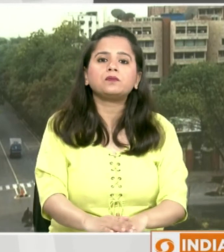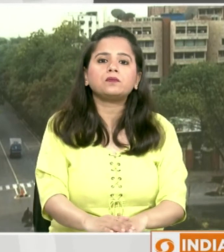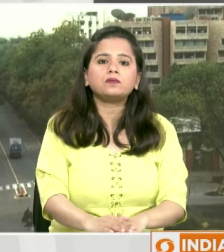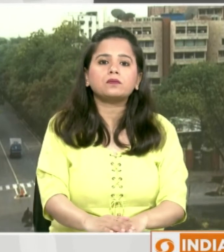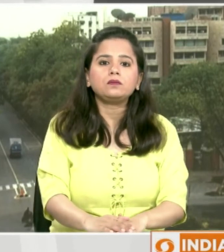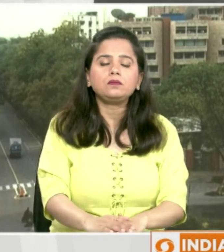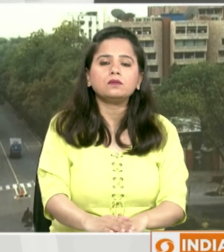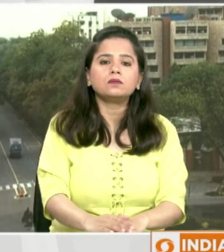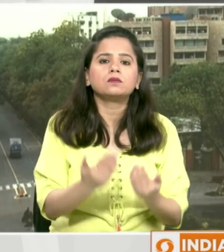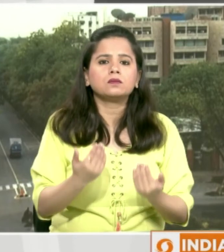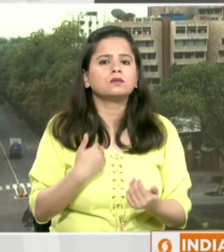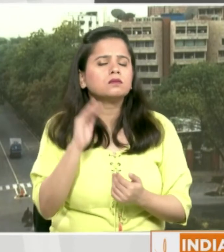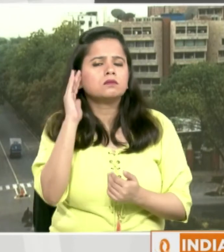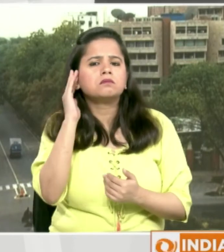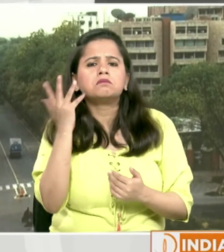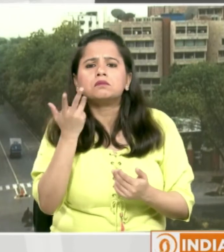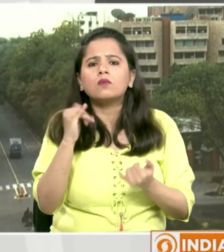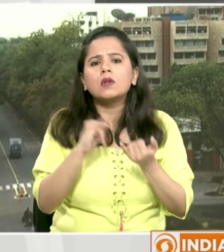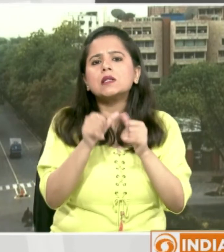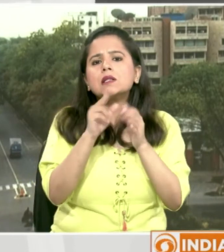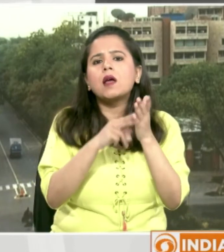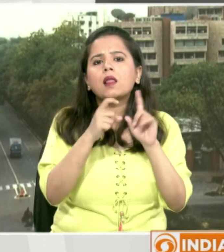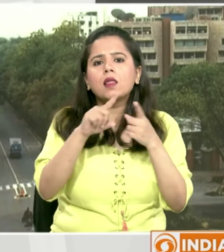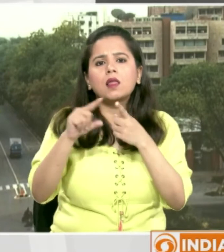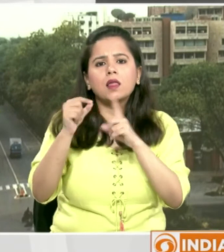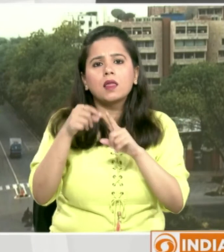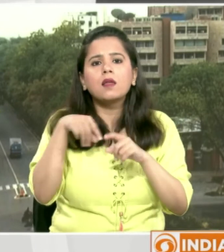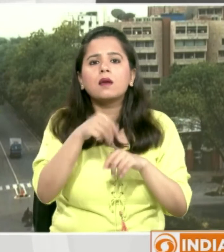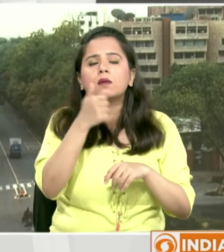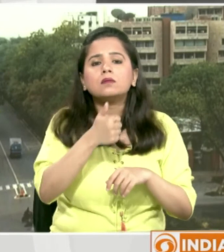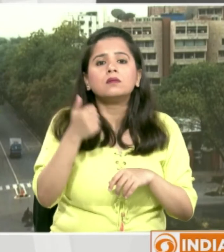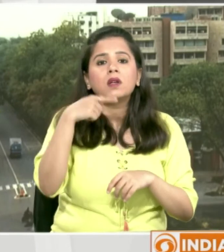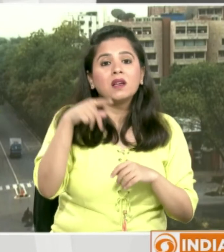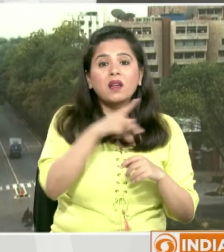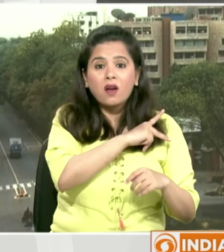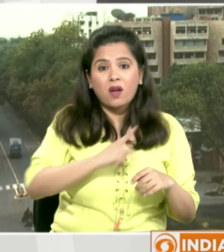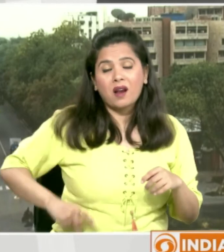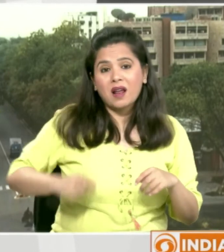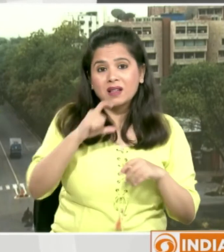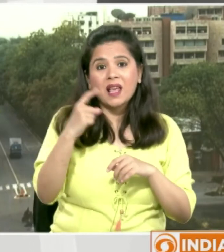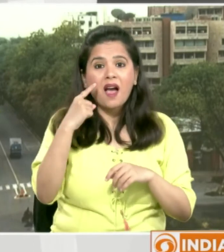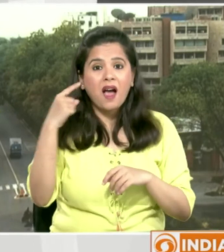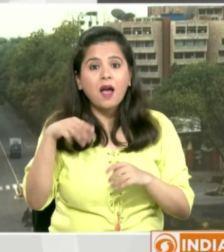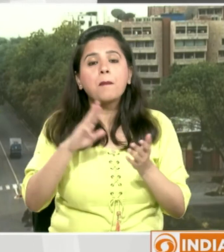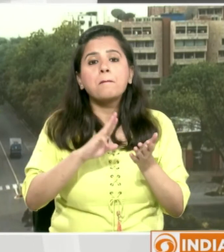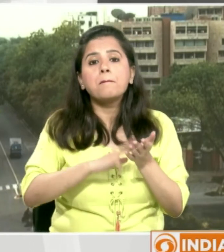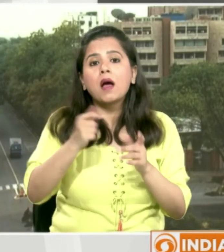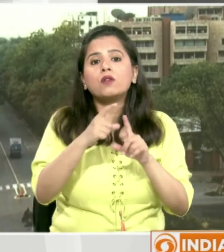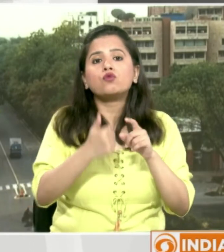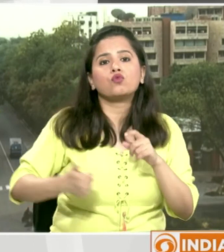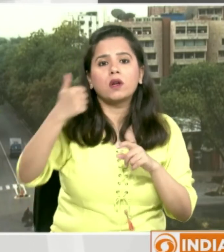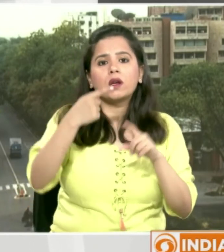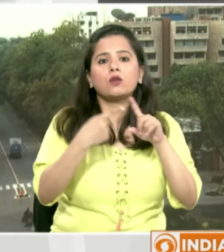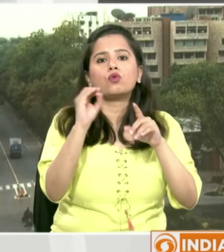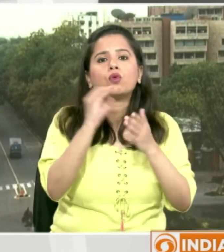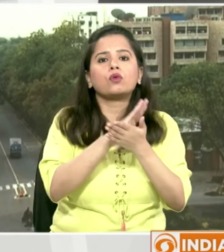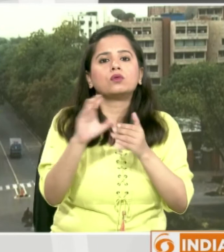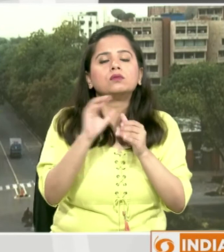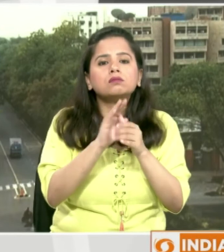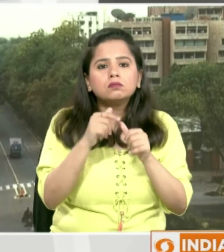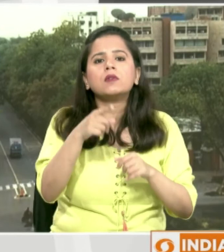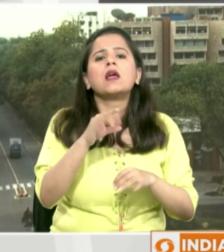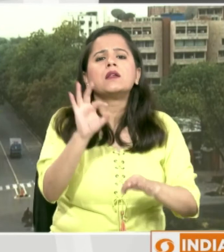And let's now listen into what Sandeep Singh, the chairman of the Karnataka CII and the managing director of Tocha Hitachi, is saying on the